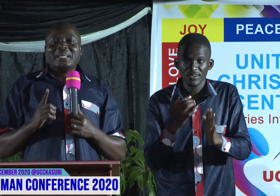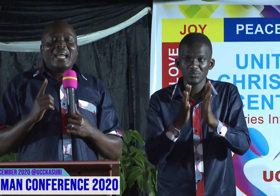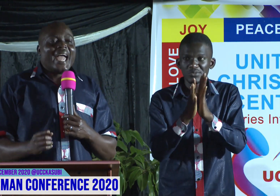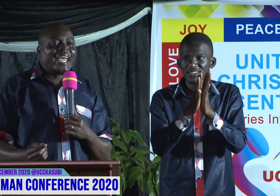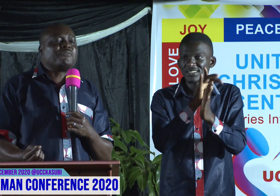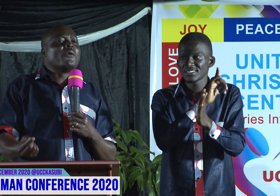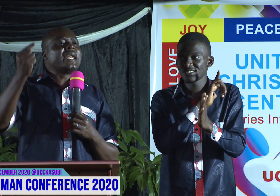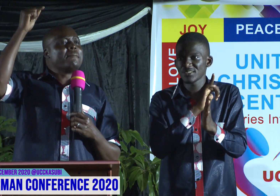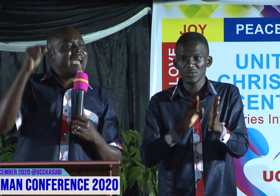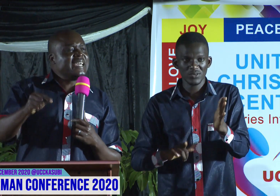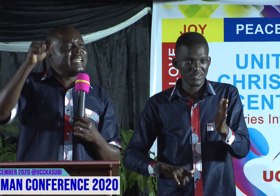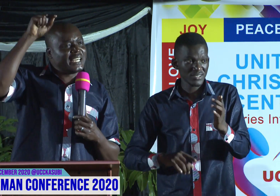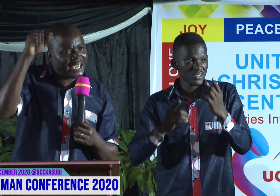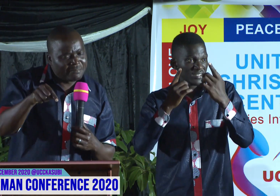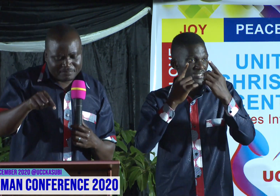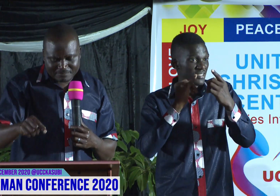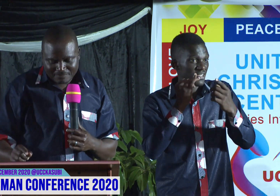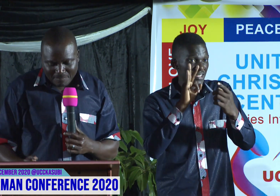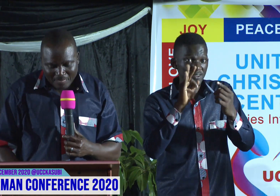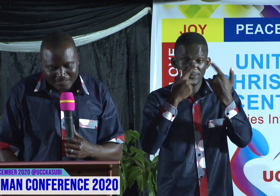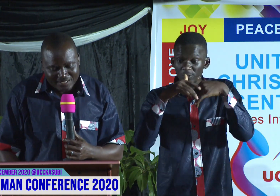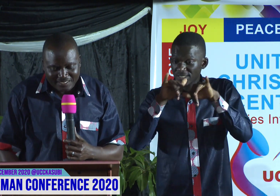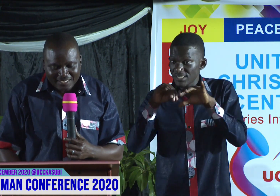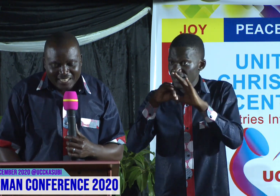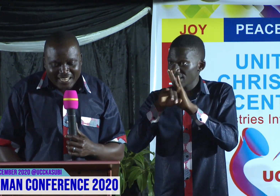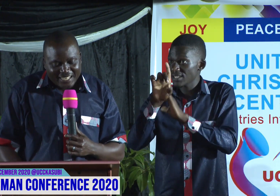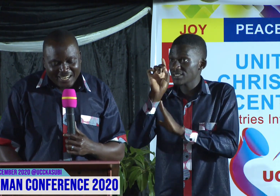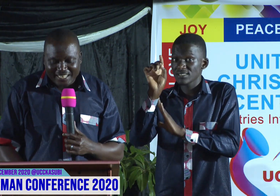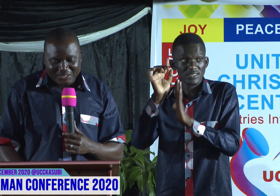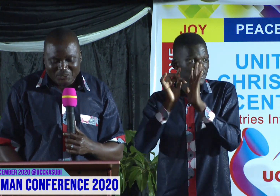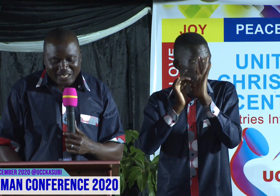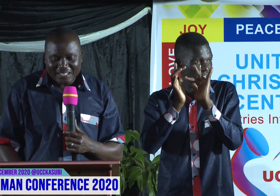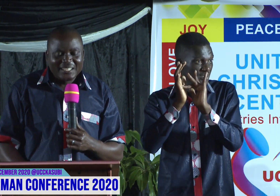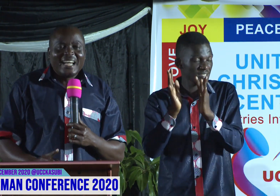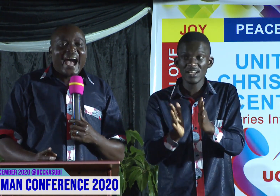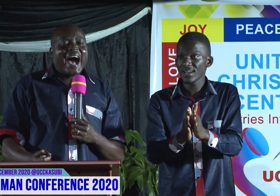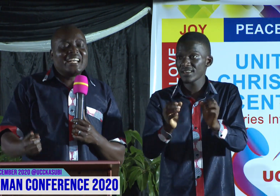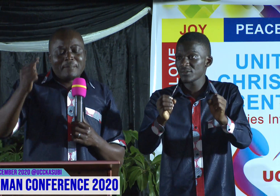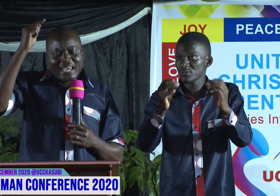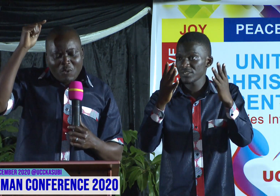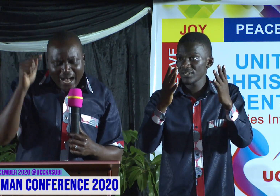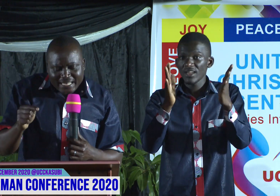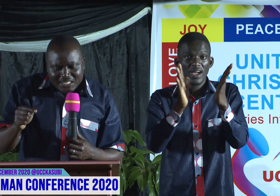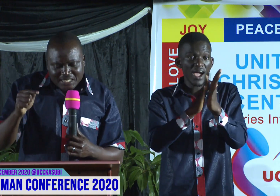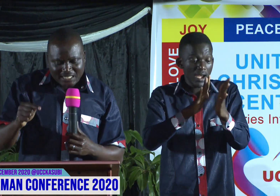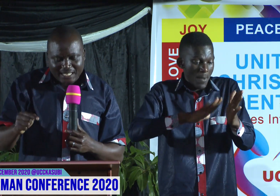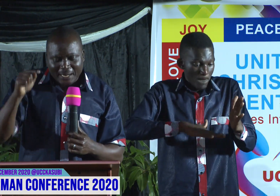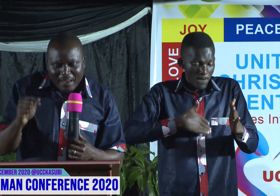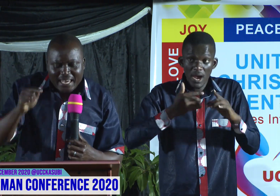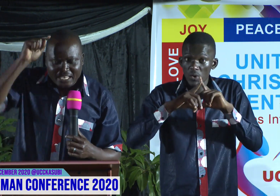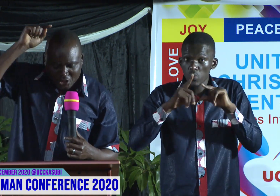yebazibwe. Praise be to if Jesus. If we remain in him. We tunasigala muye. Hallelujah. Amen. And my